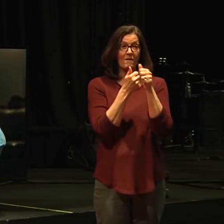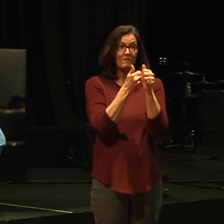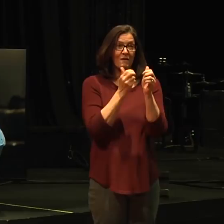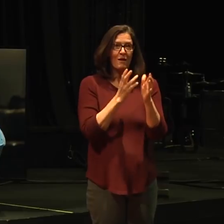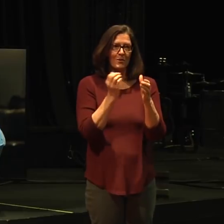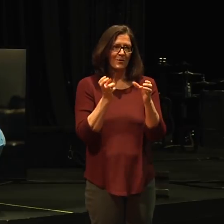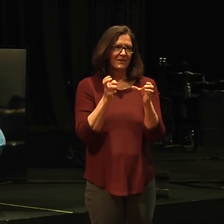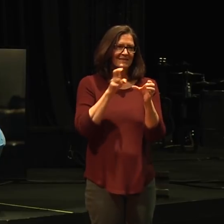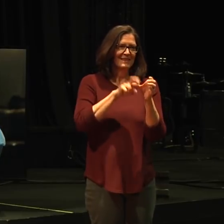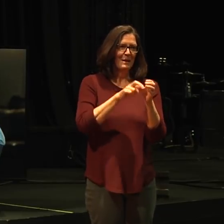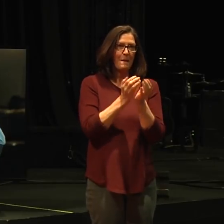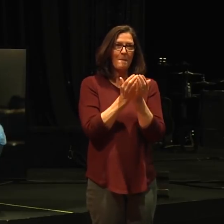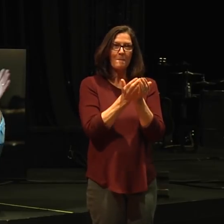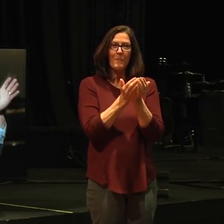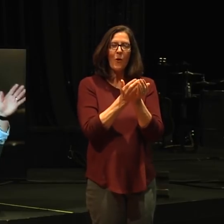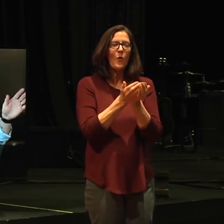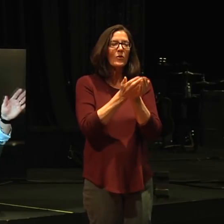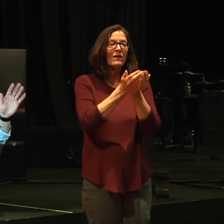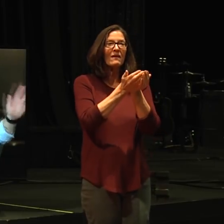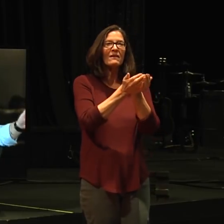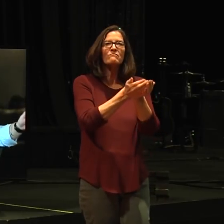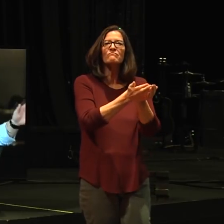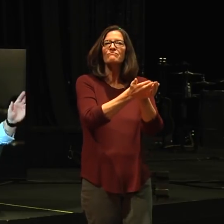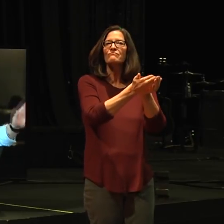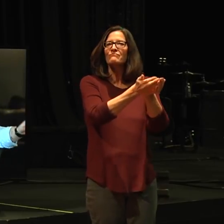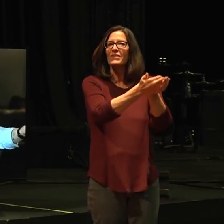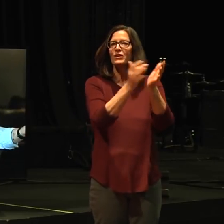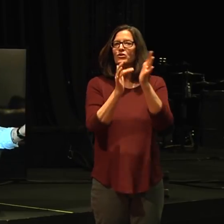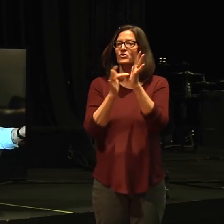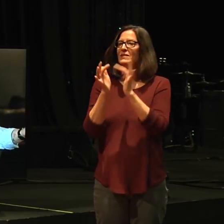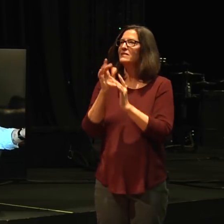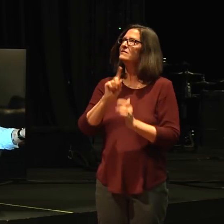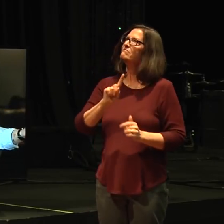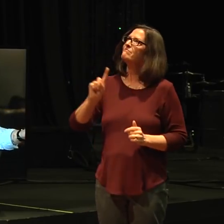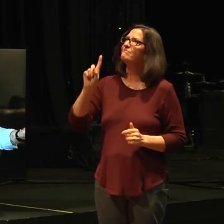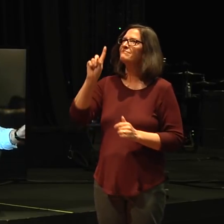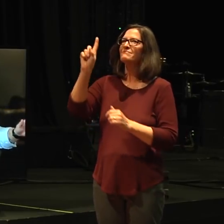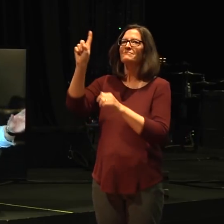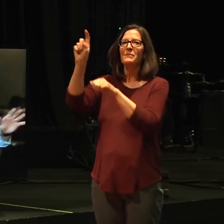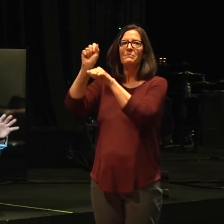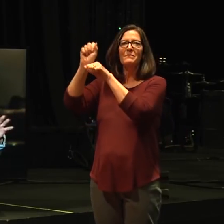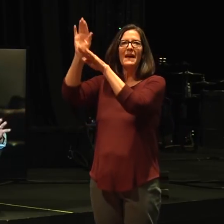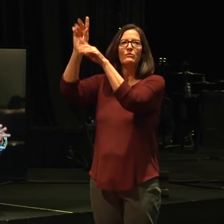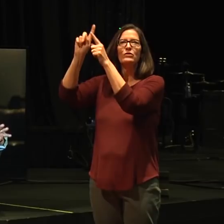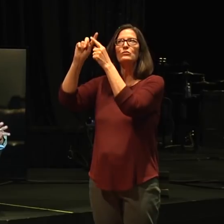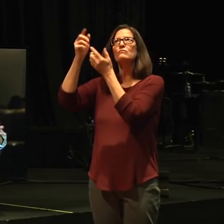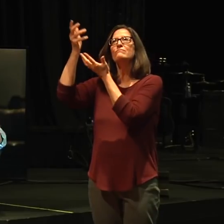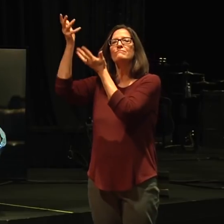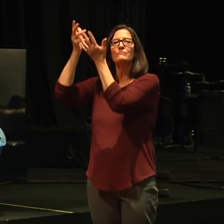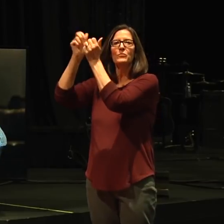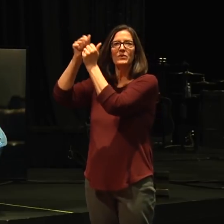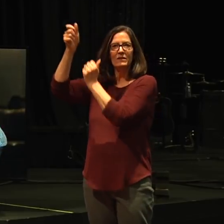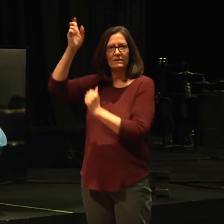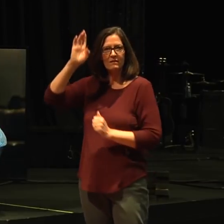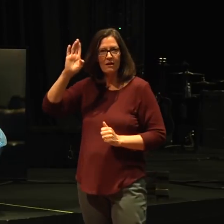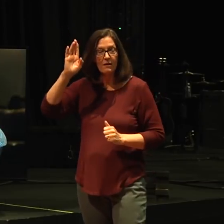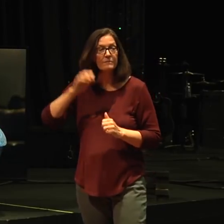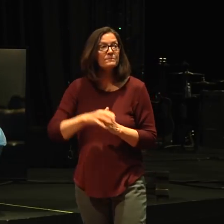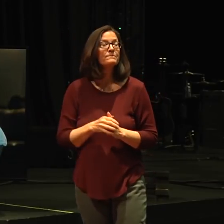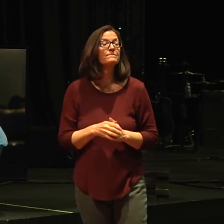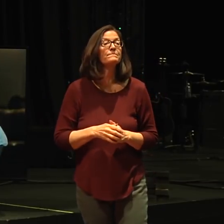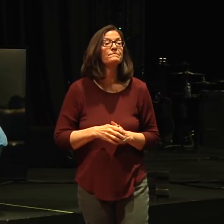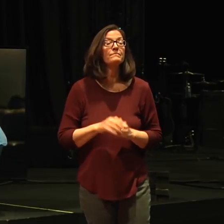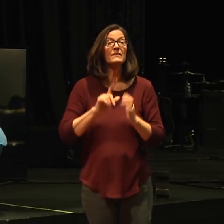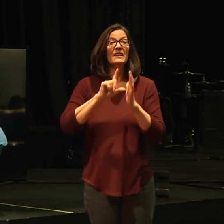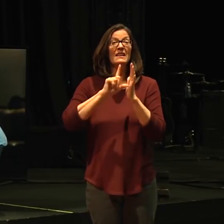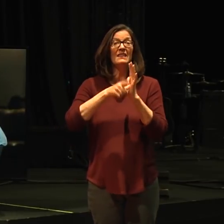they start sailing to the other side of the lake, and Jesus just hikes up into the mountains to spend some time with God. Now you read this story is that later that night,